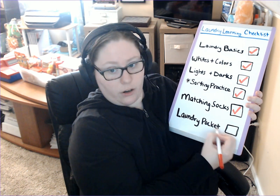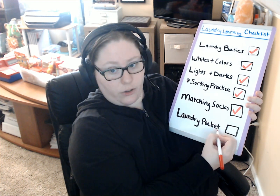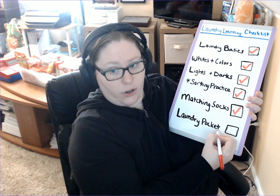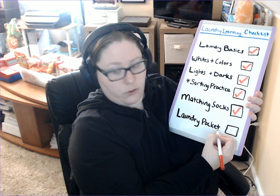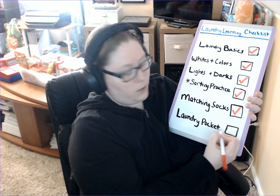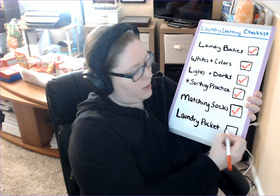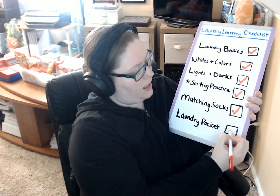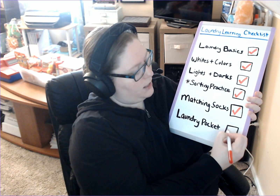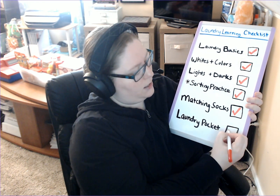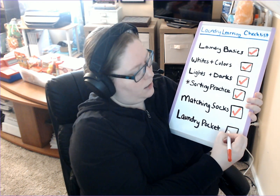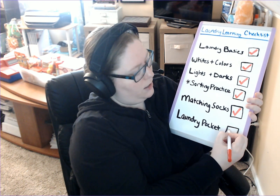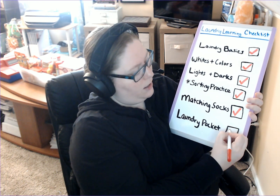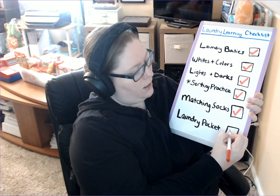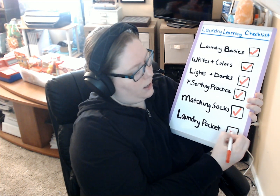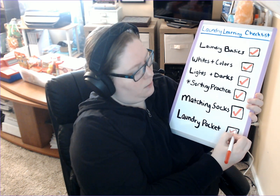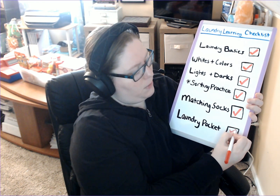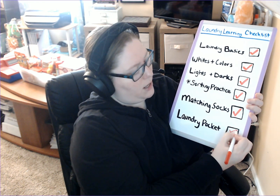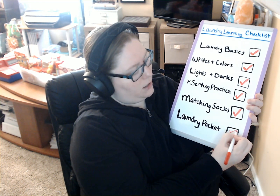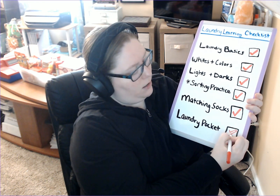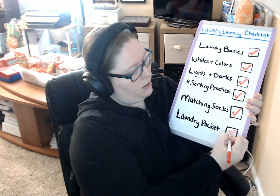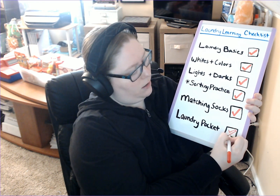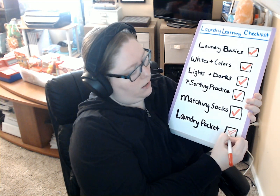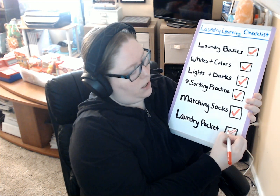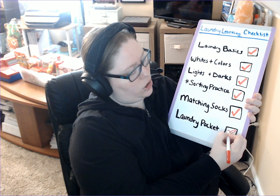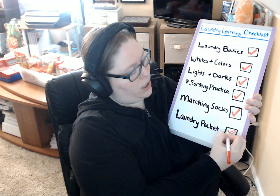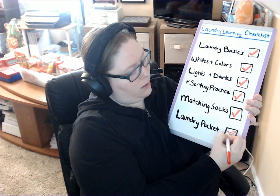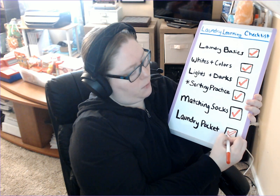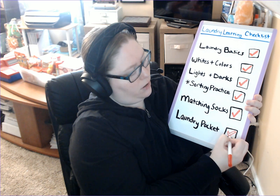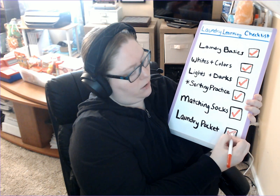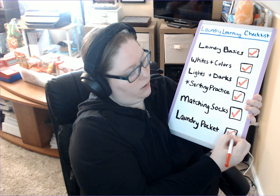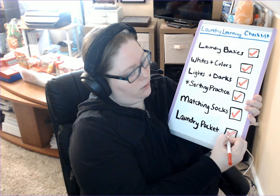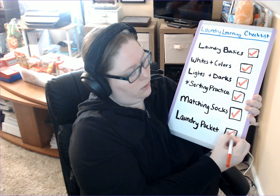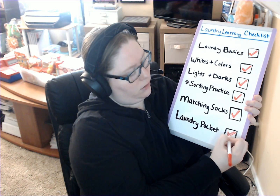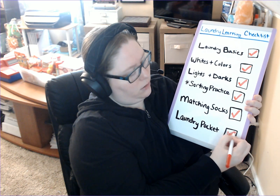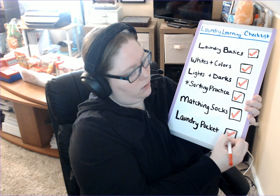laundry packet and make a check mark.